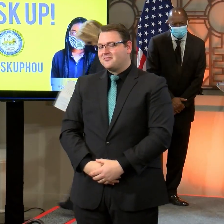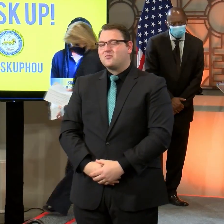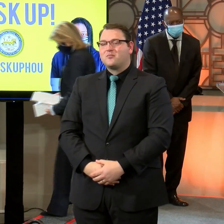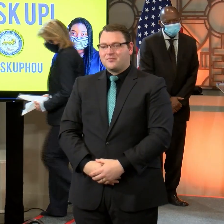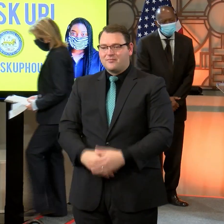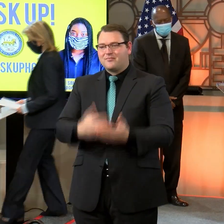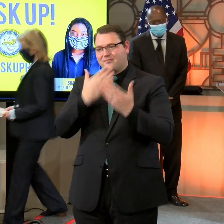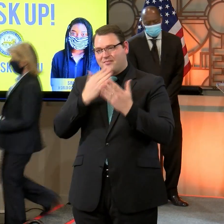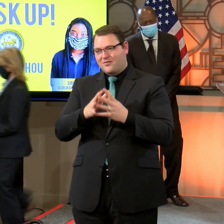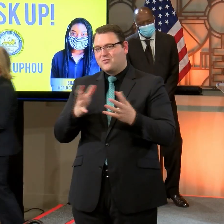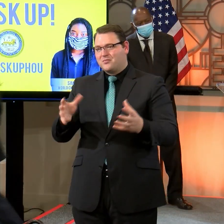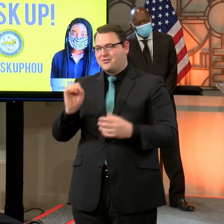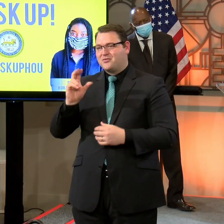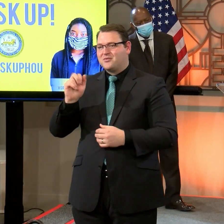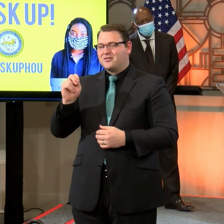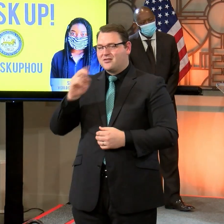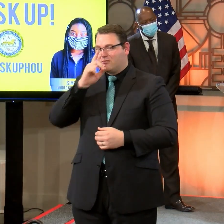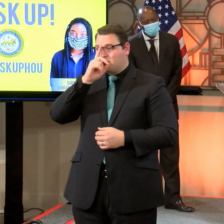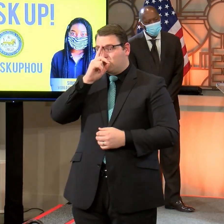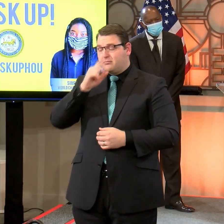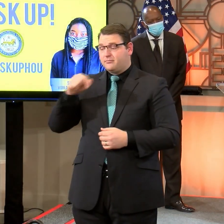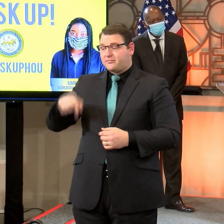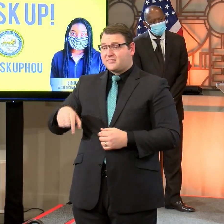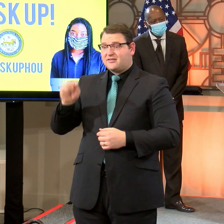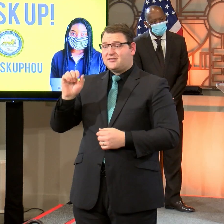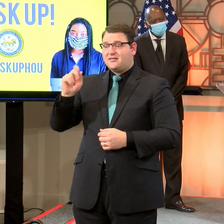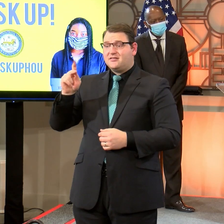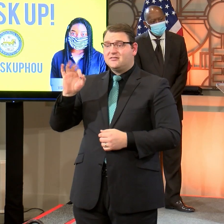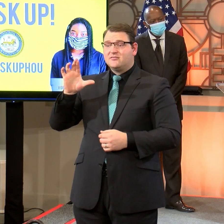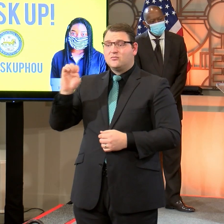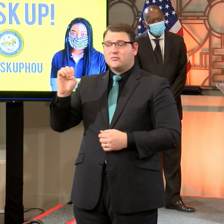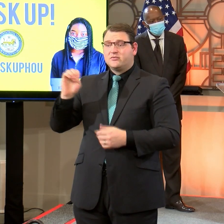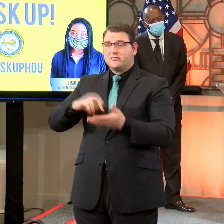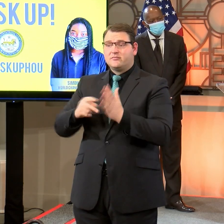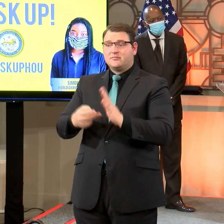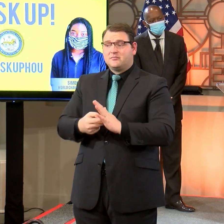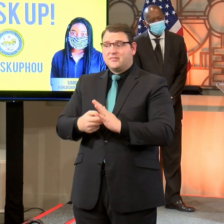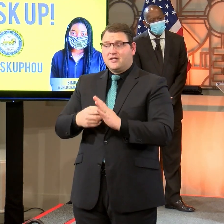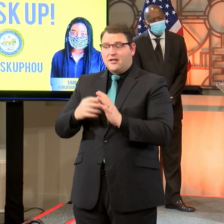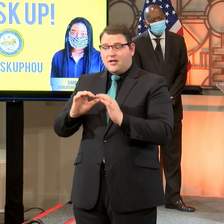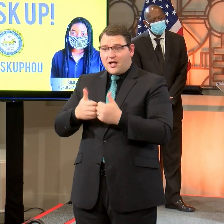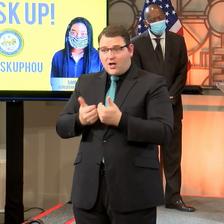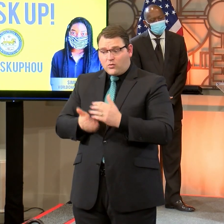Thank you so much, Susan. This task force is not working without